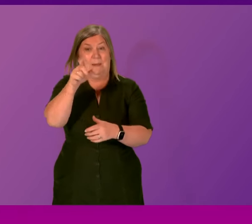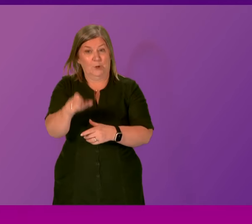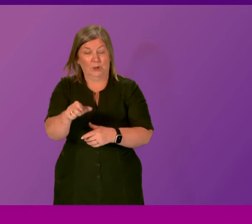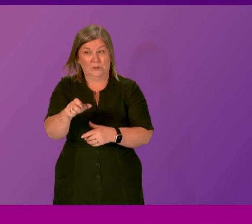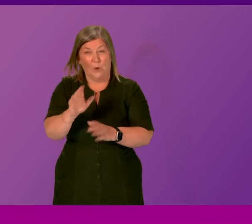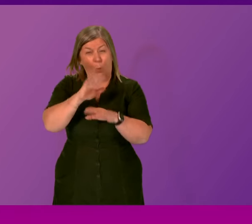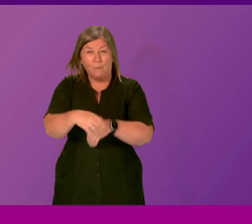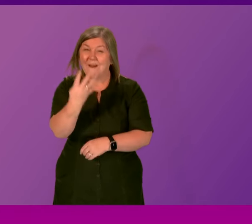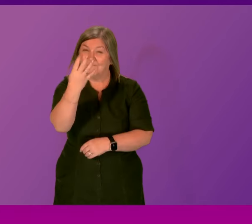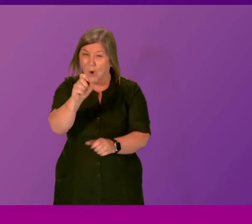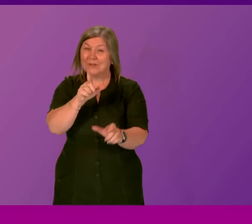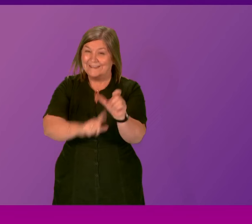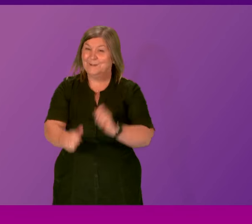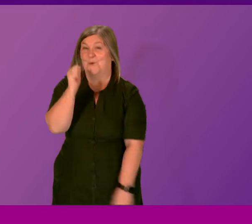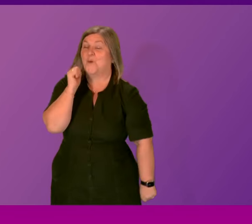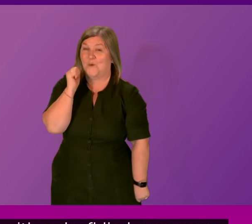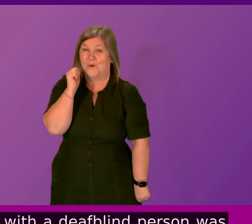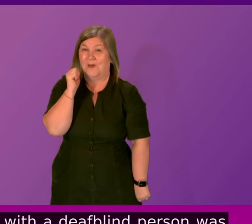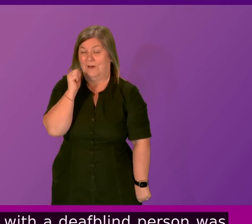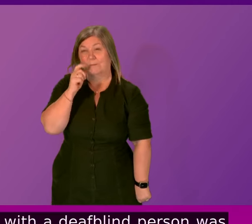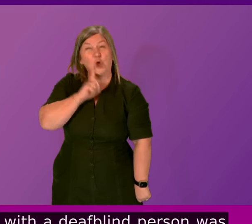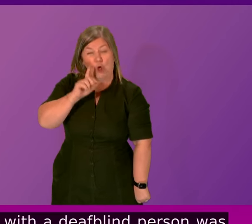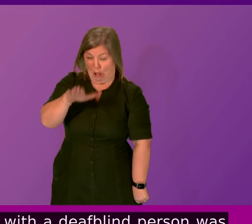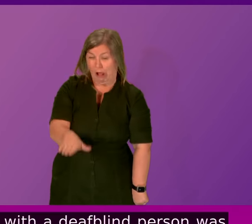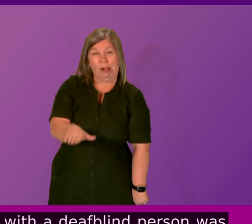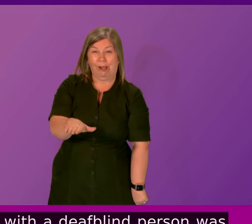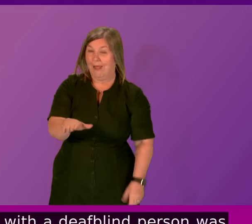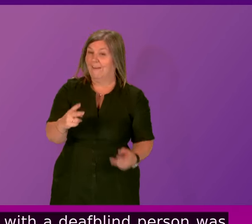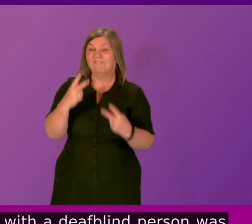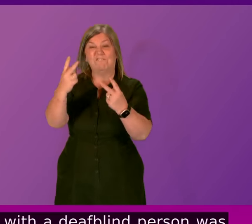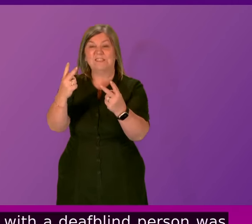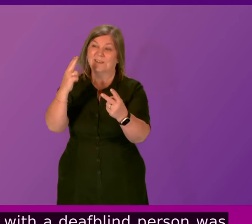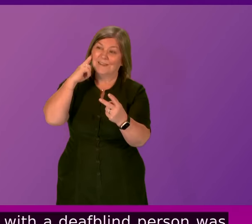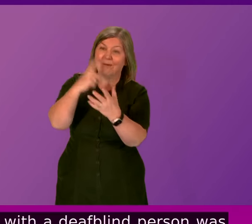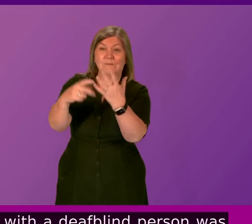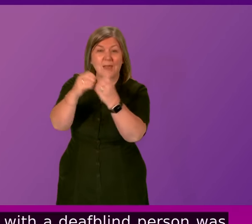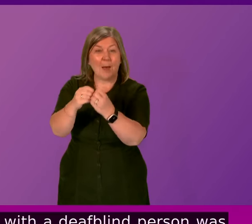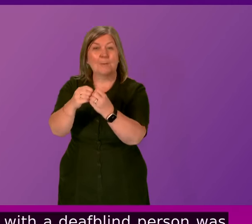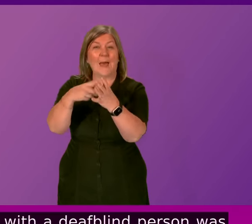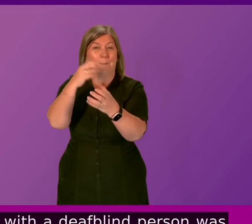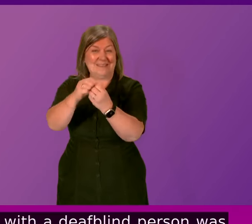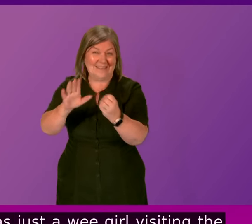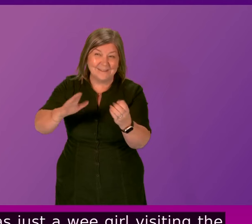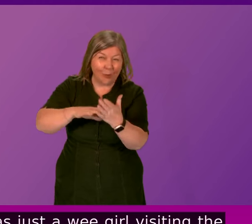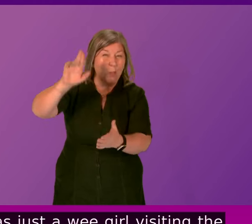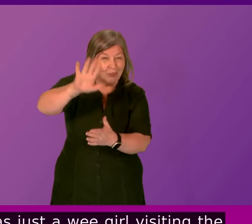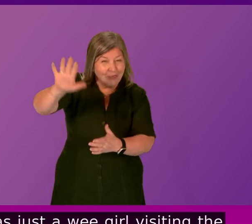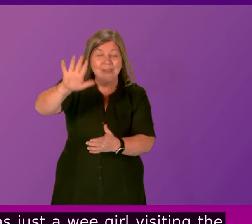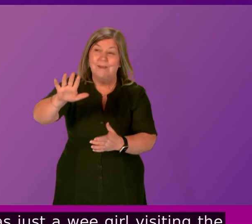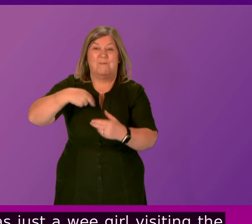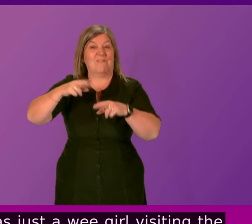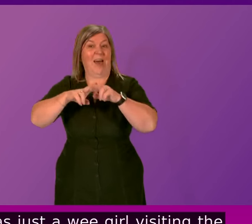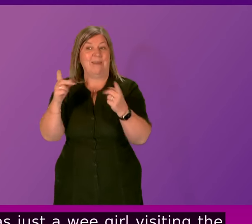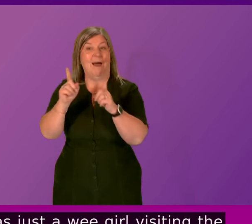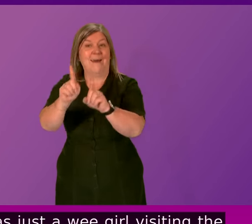over 40 years ago, and I was just a wee girl visiting the deaf club in Aberdeen with my dad. An elderly woman was